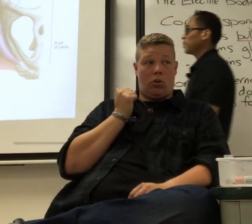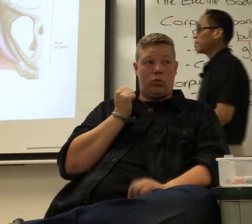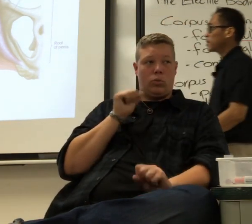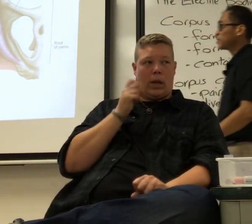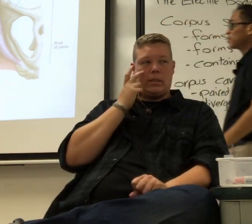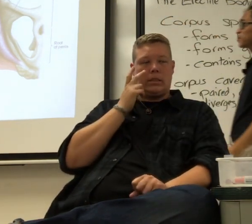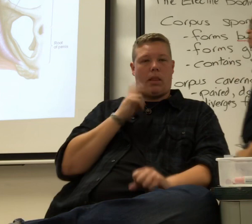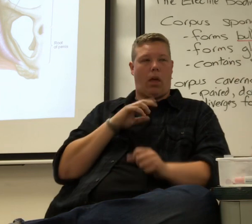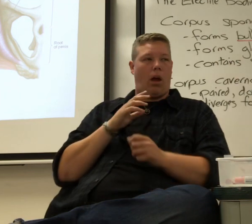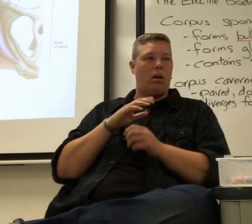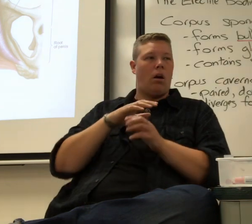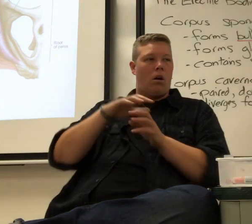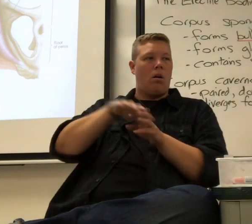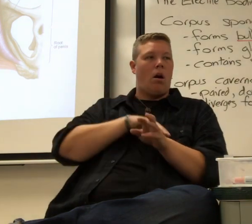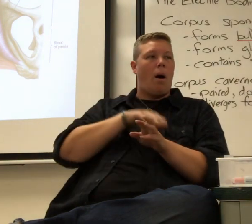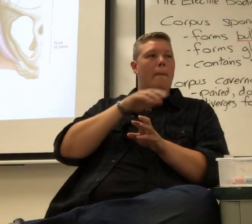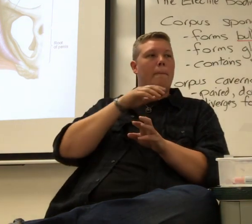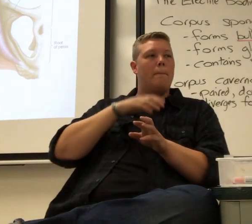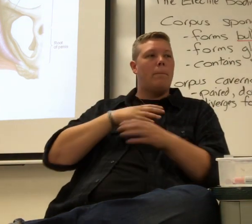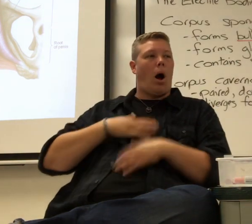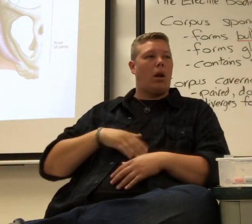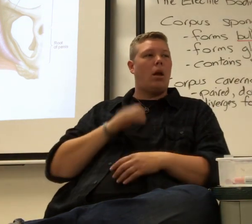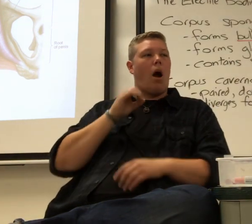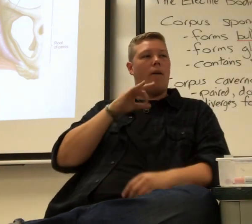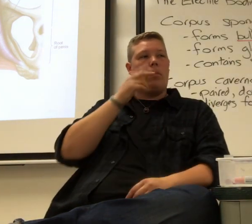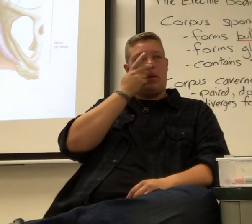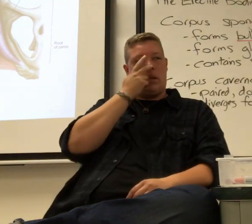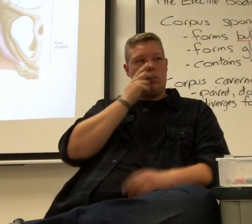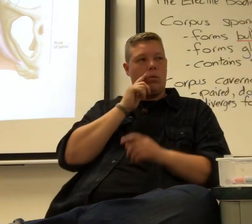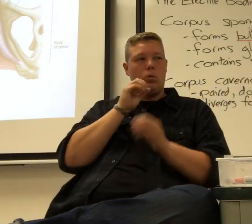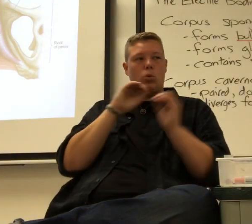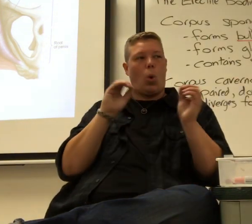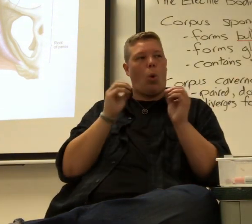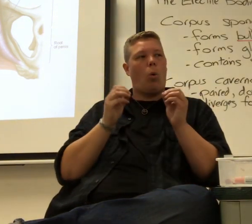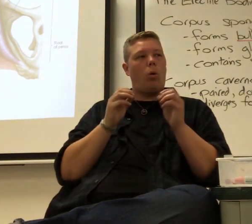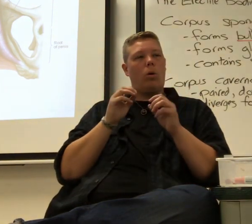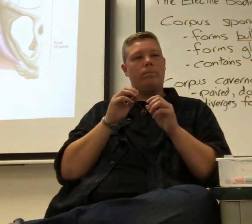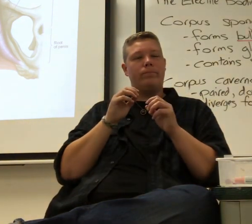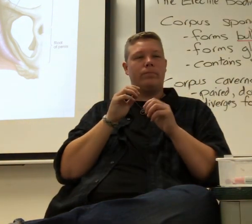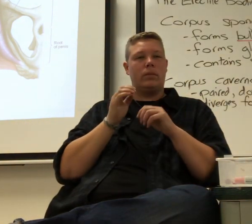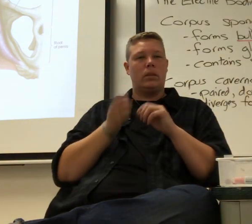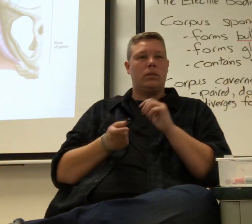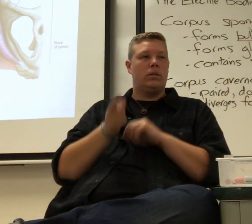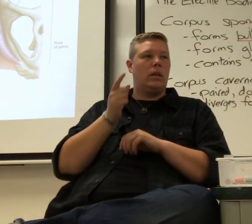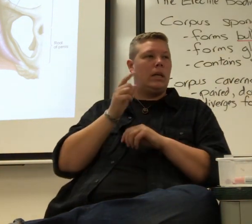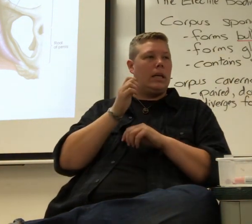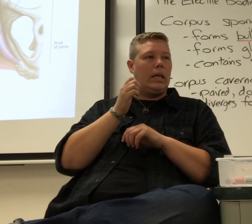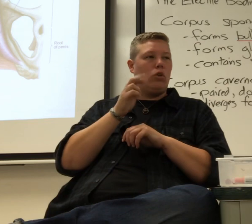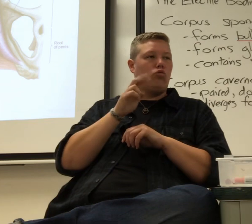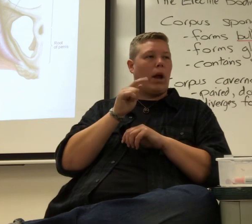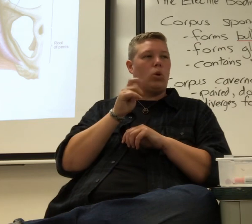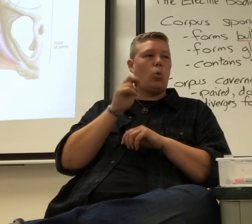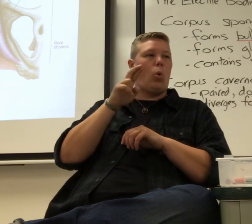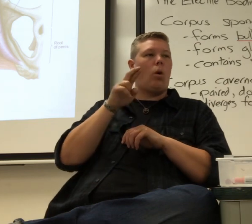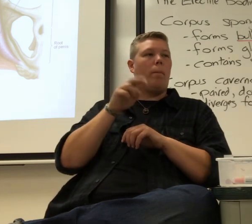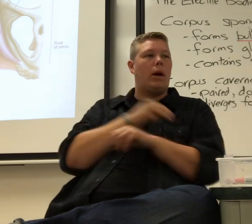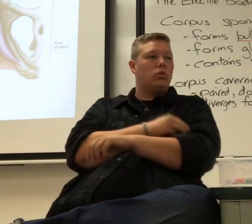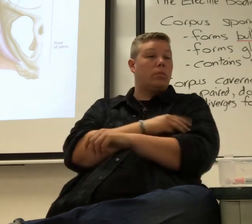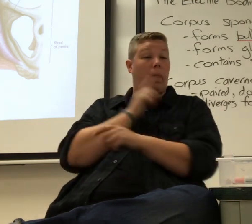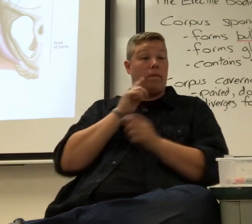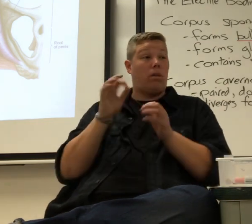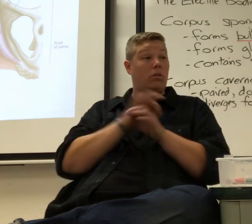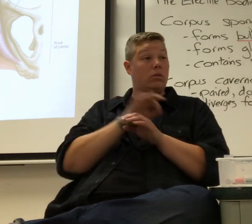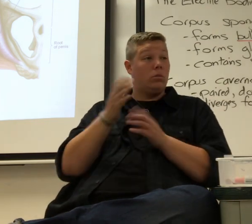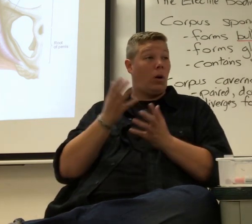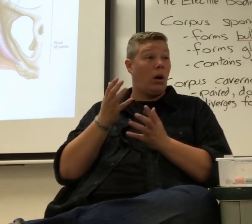body of the penis, there's no erector muscle. So, I mean, they call it erector muscles. The function of these muscles